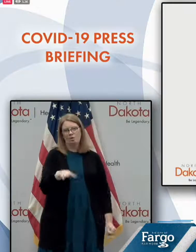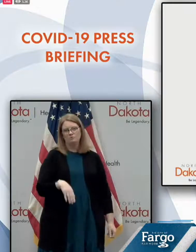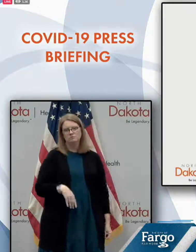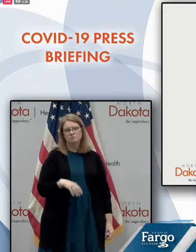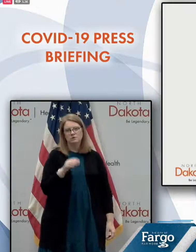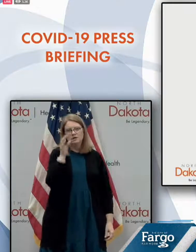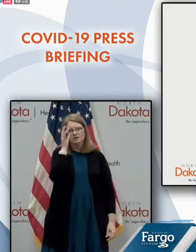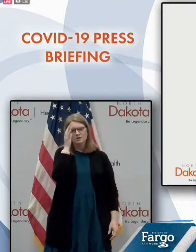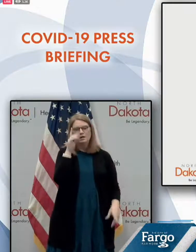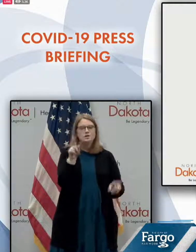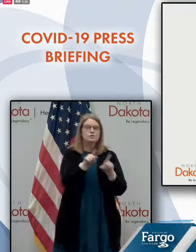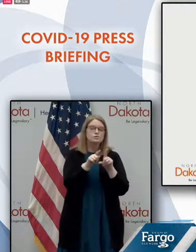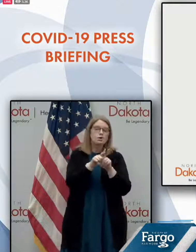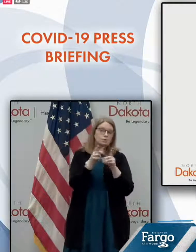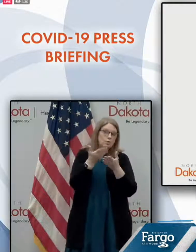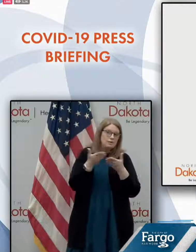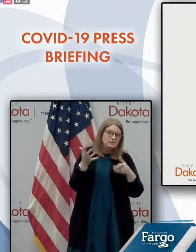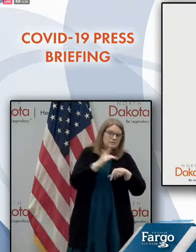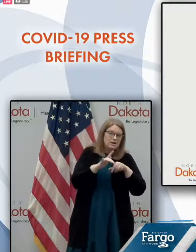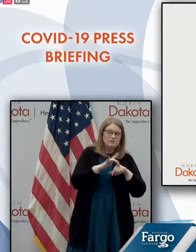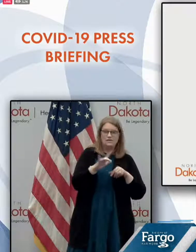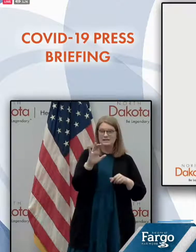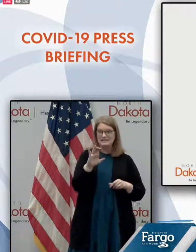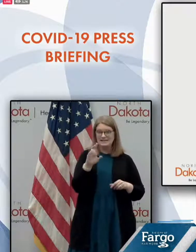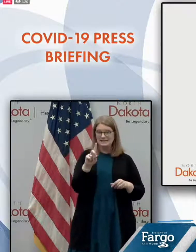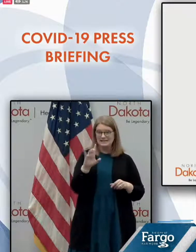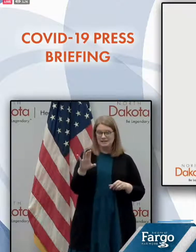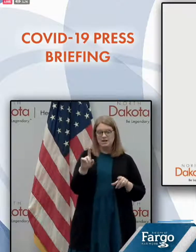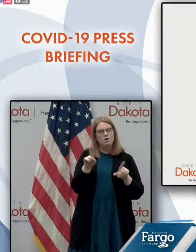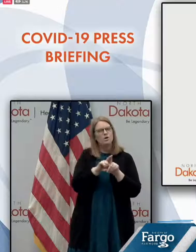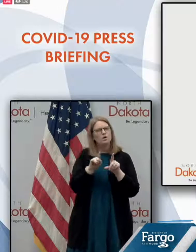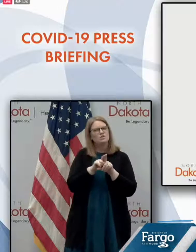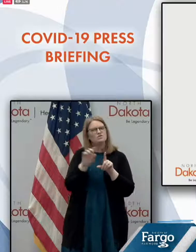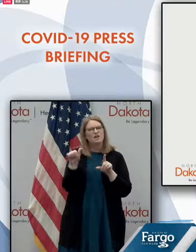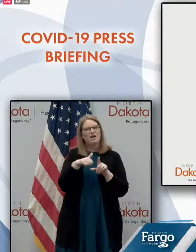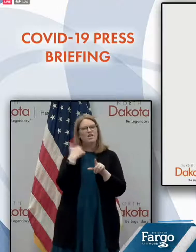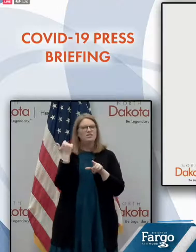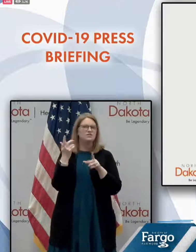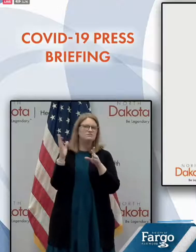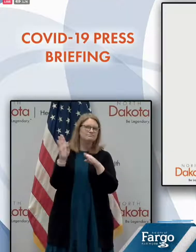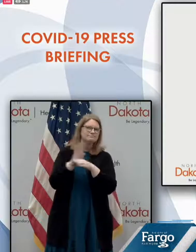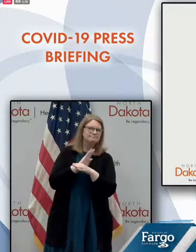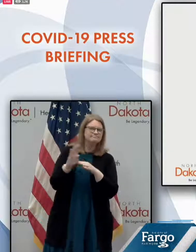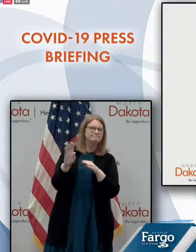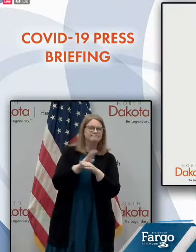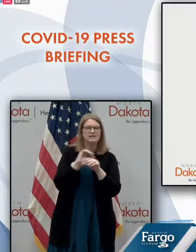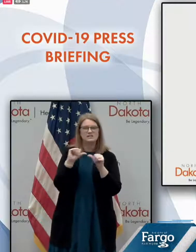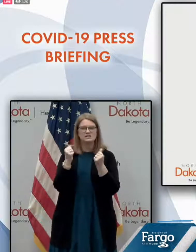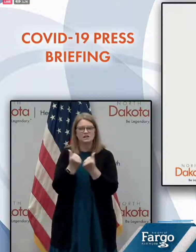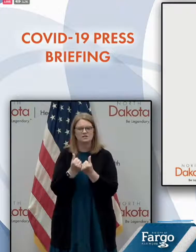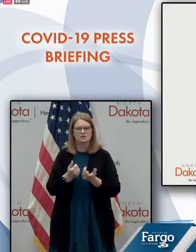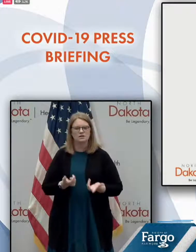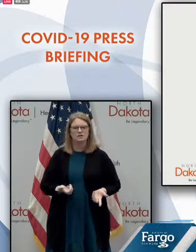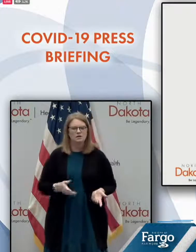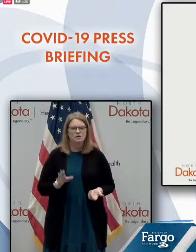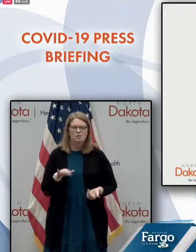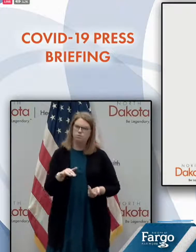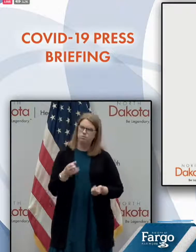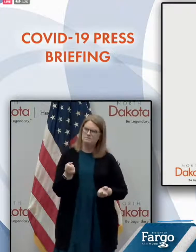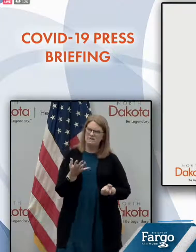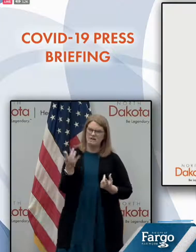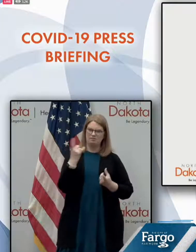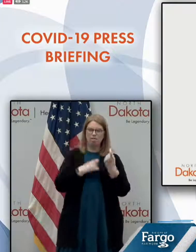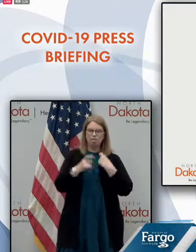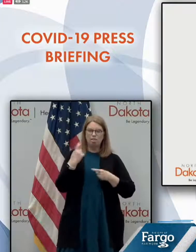assist businesses through the CDC or other industry associations. We've had many questions about back-ordered